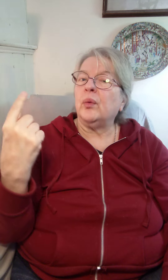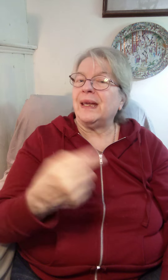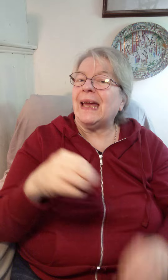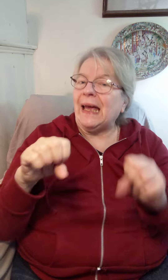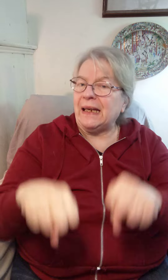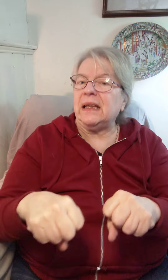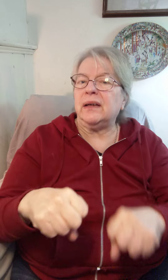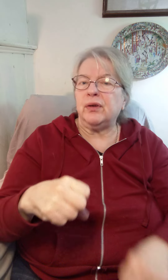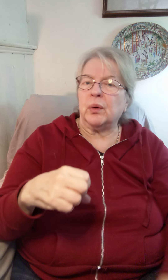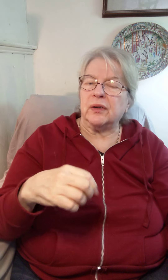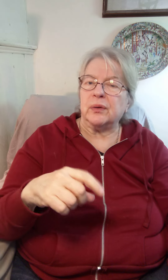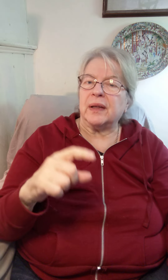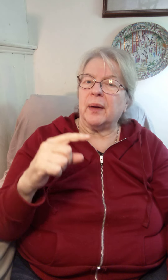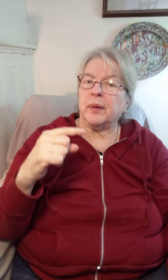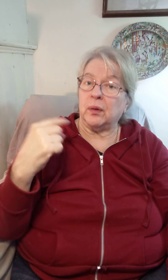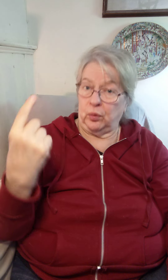We can eat if you want to do it that way.